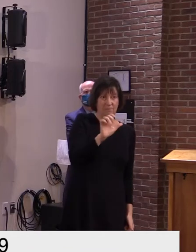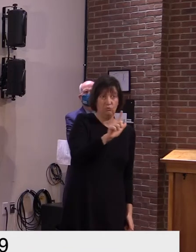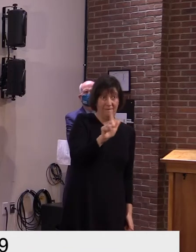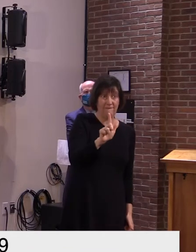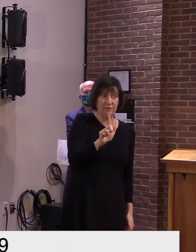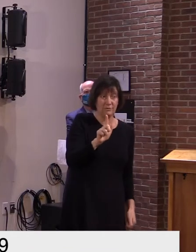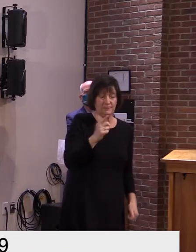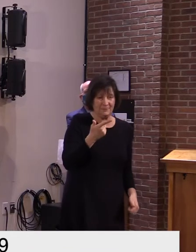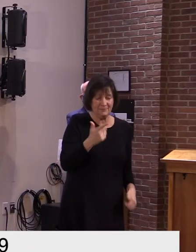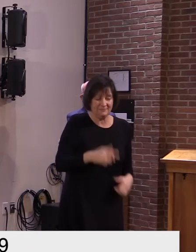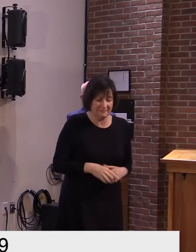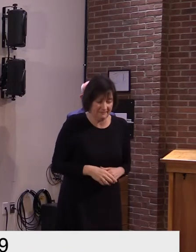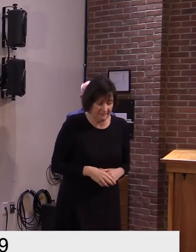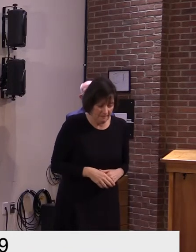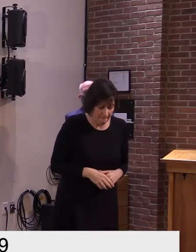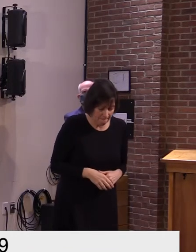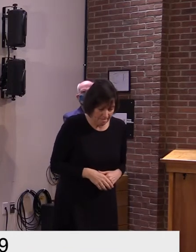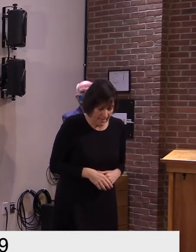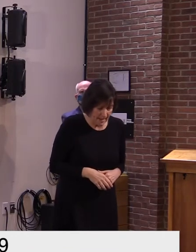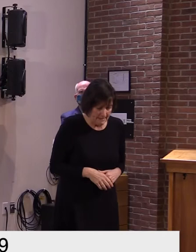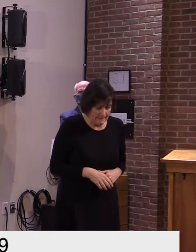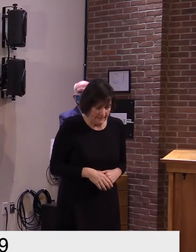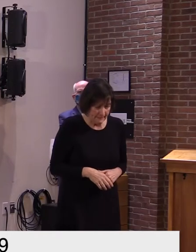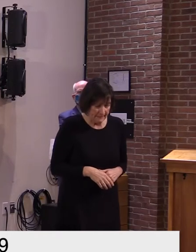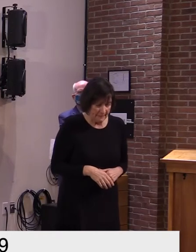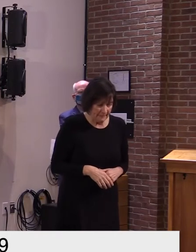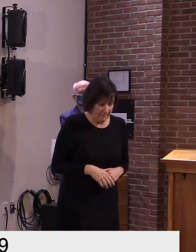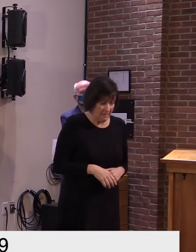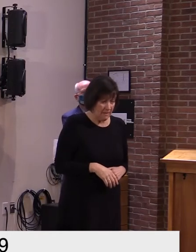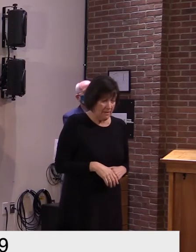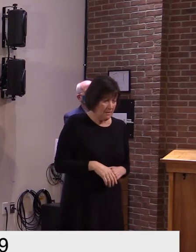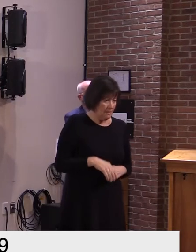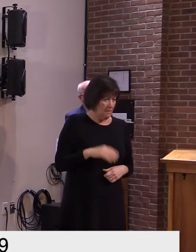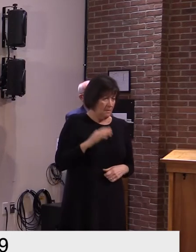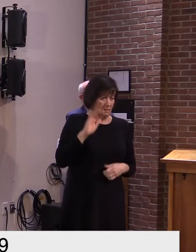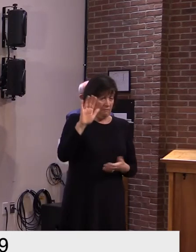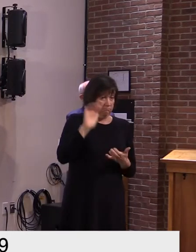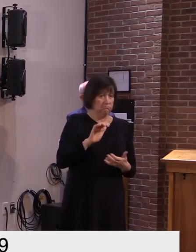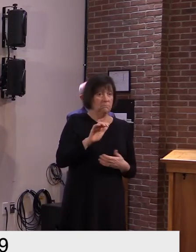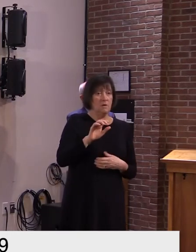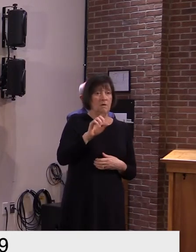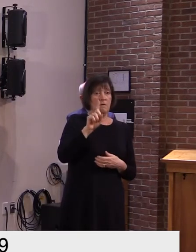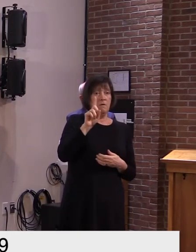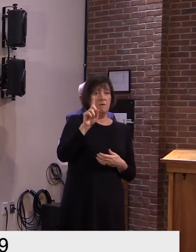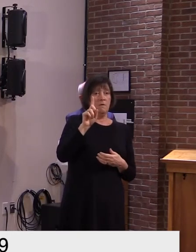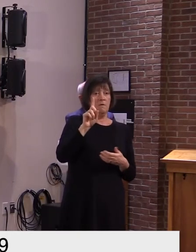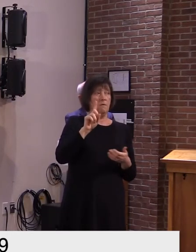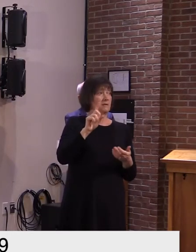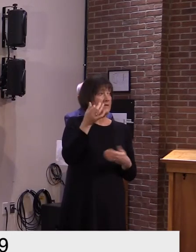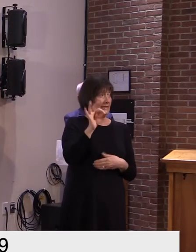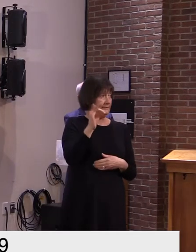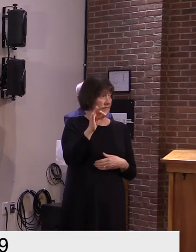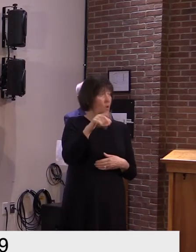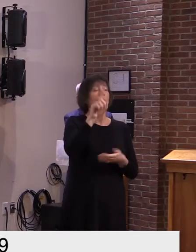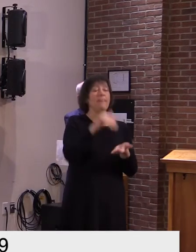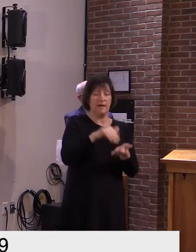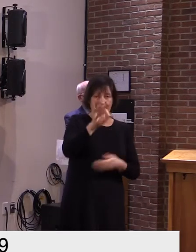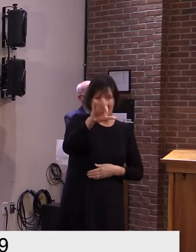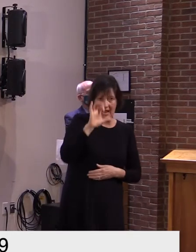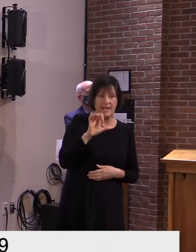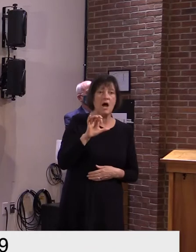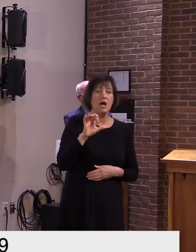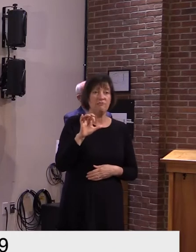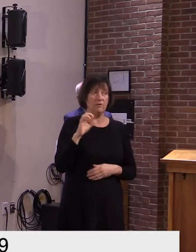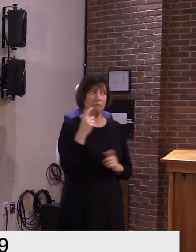So there was a 1,950 dose allocation last week of the Pfizer to